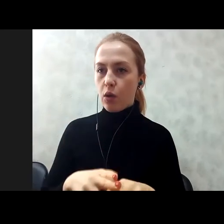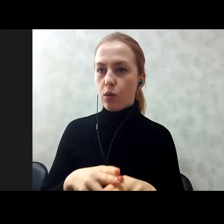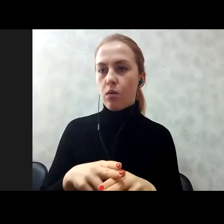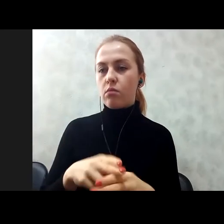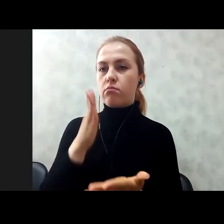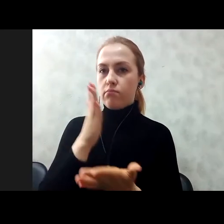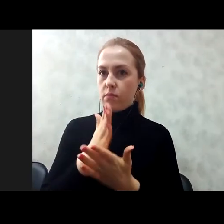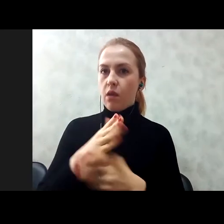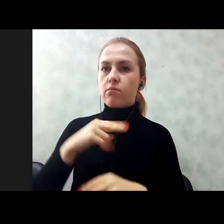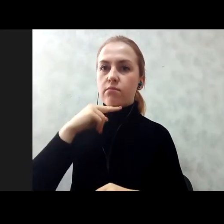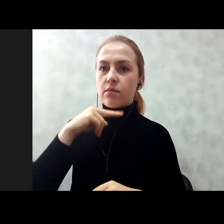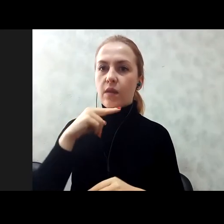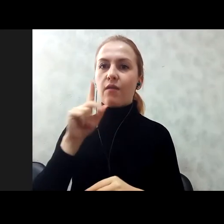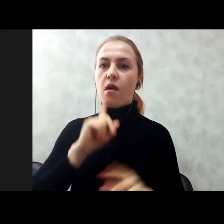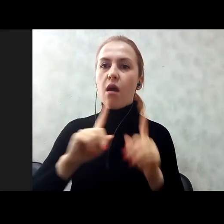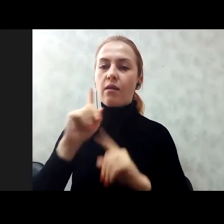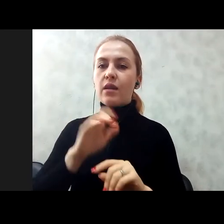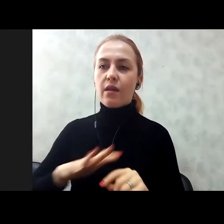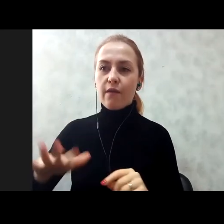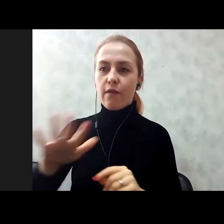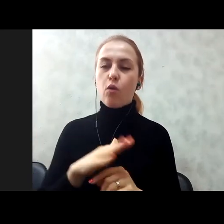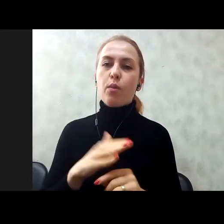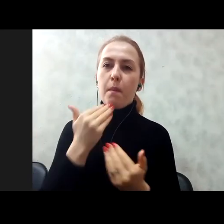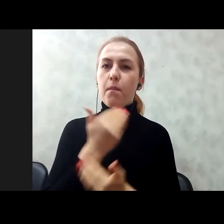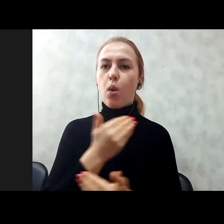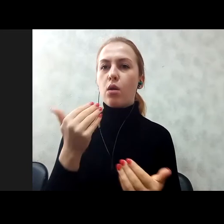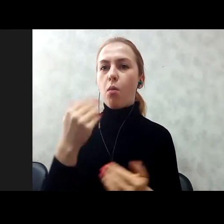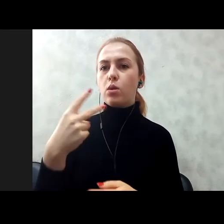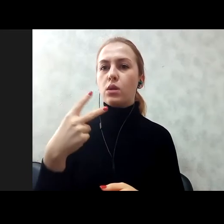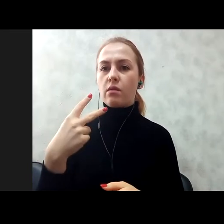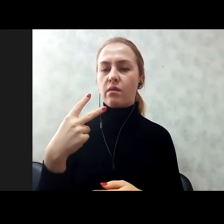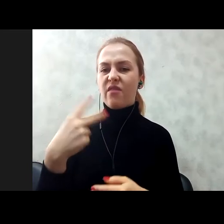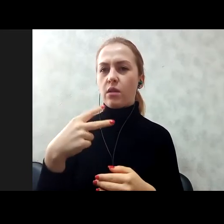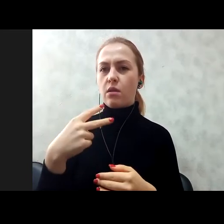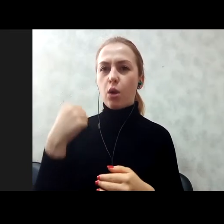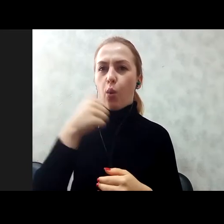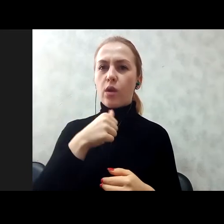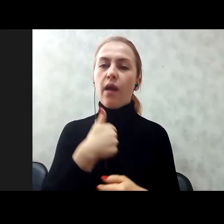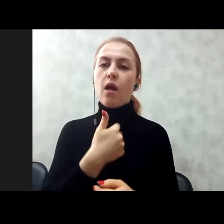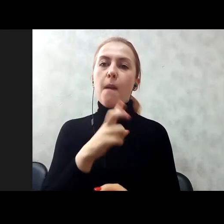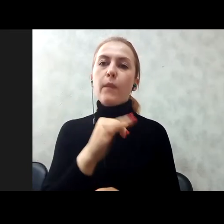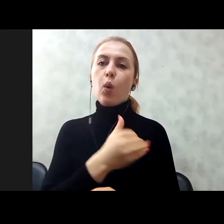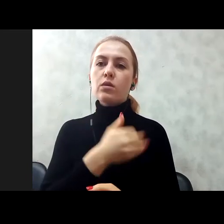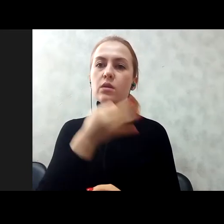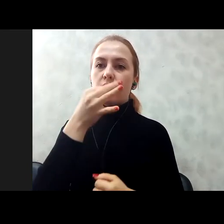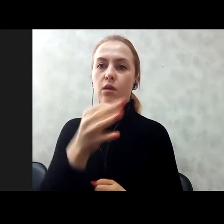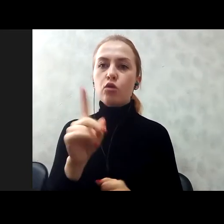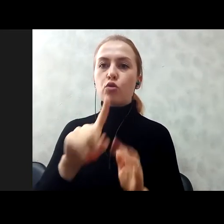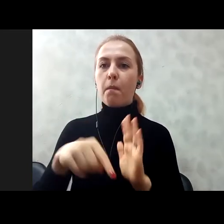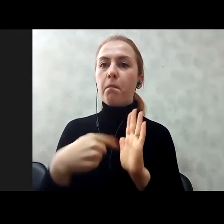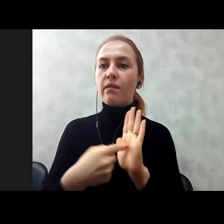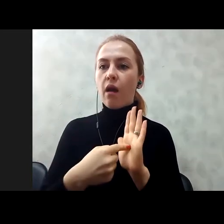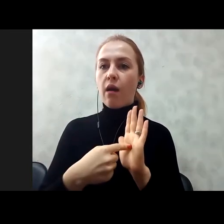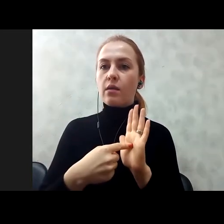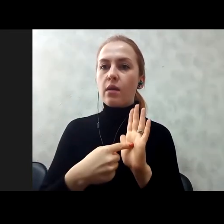digital technologies is also in the focus of the Council of Europe and its member states. And